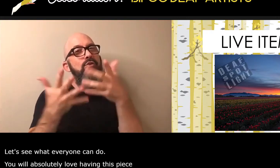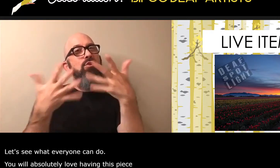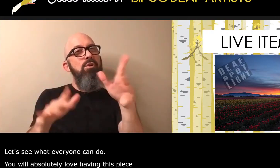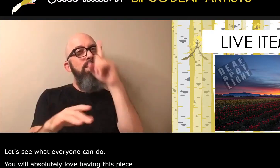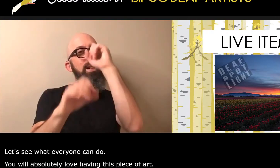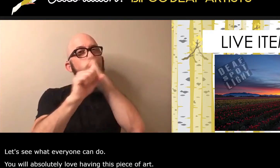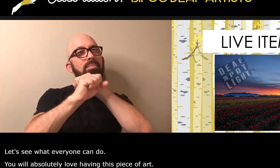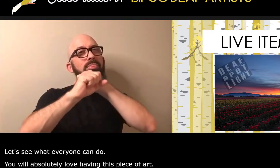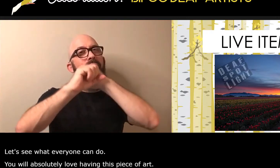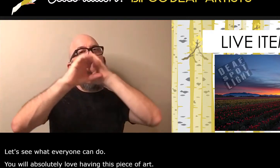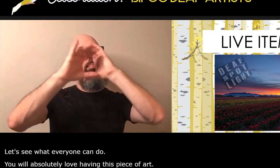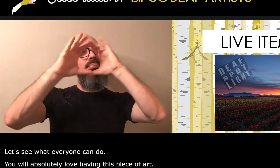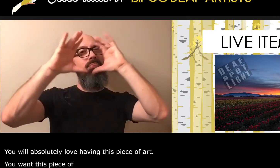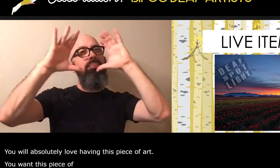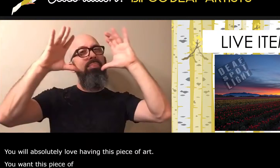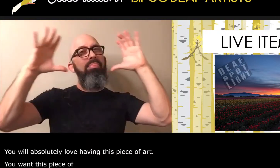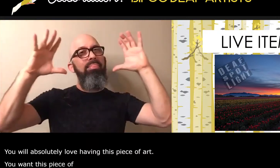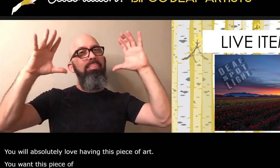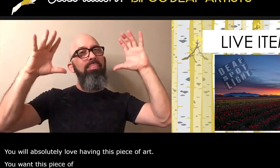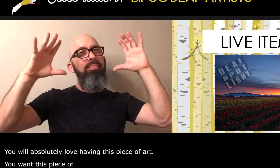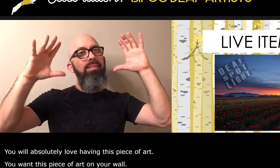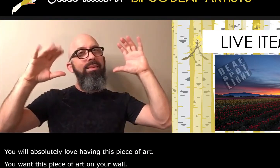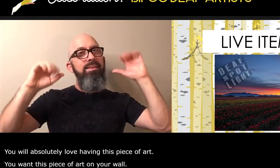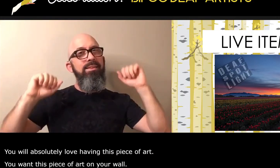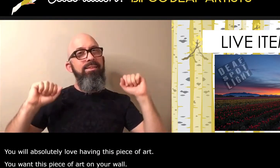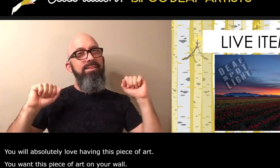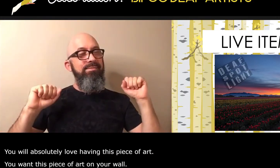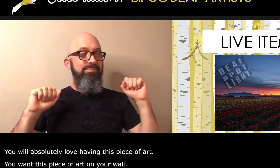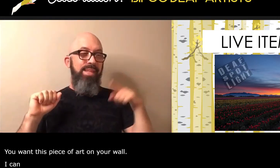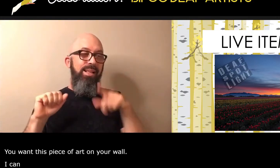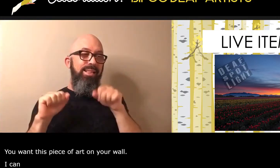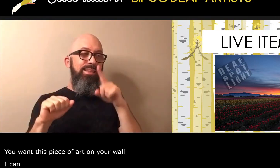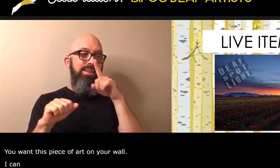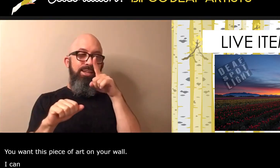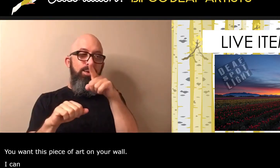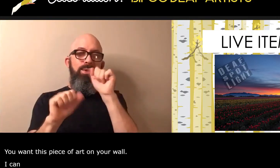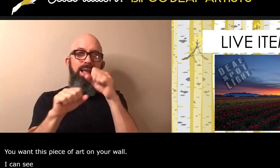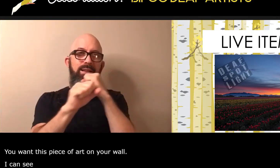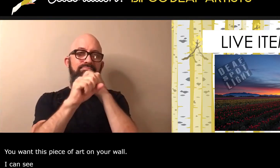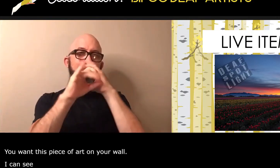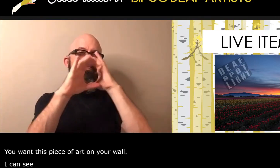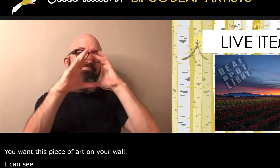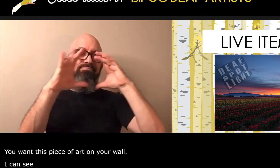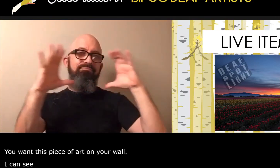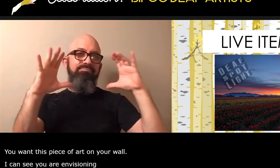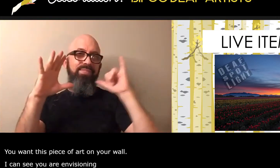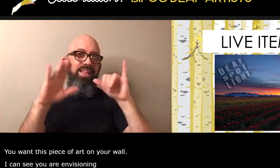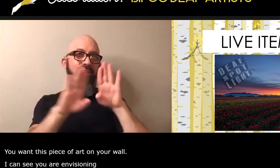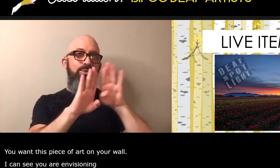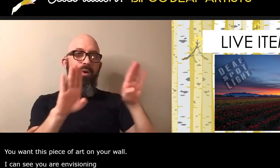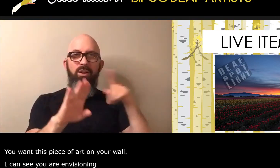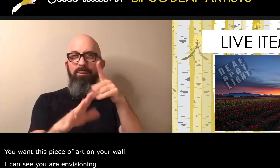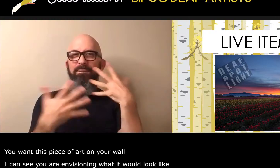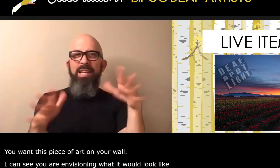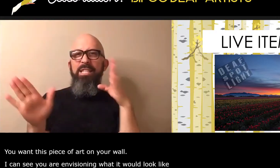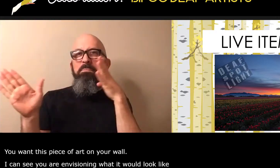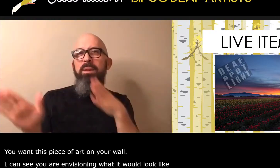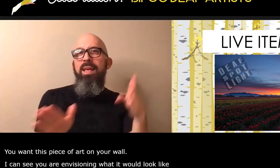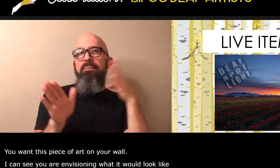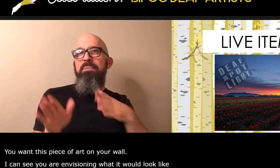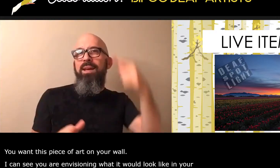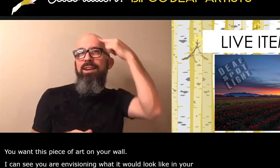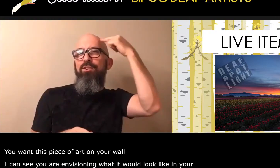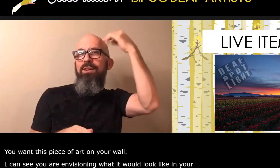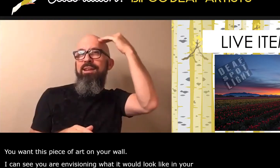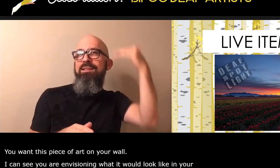wall. I can see you're envisioning what it would look like in your personal space.